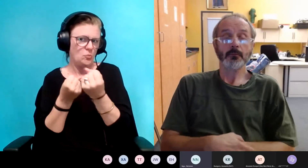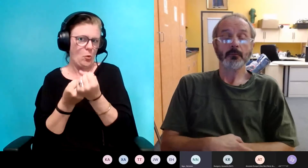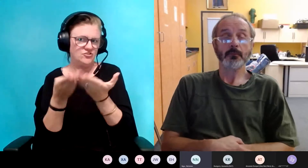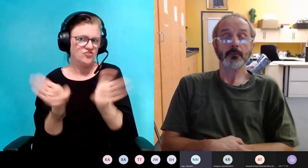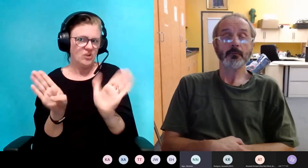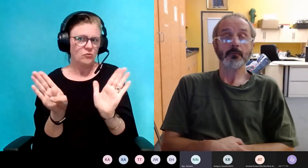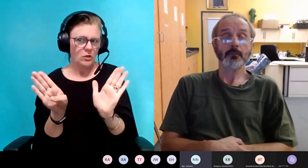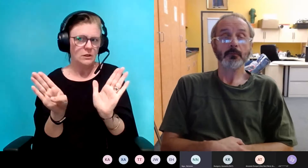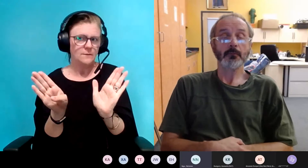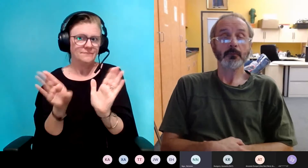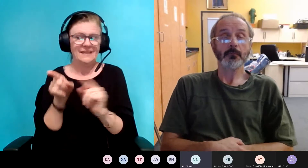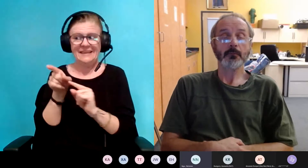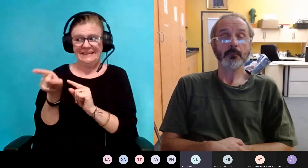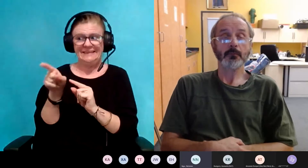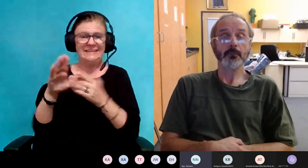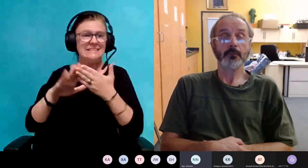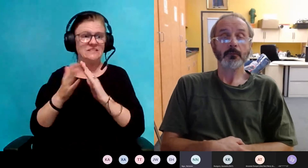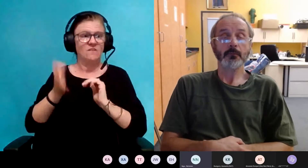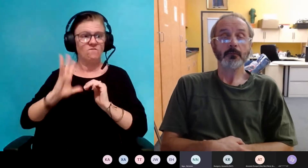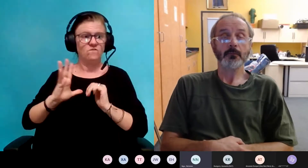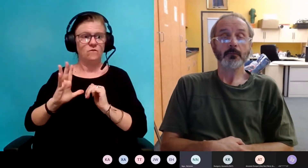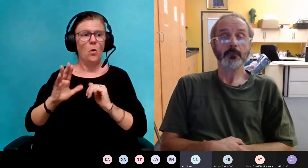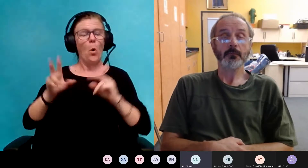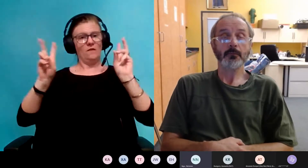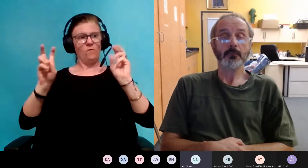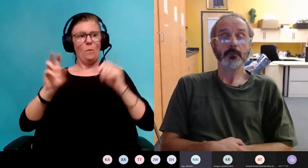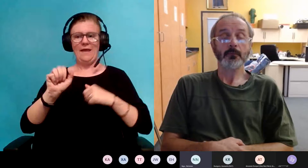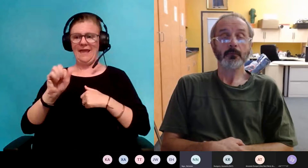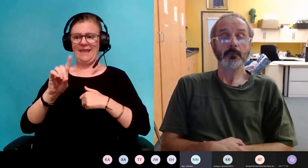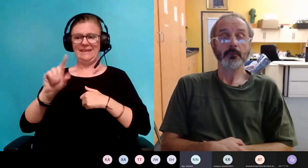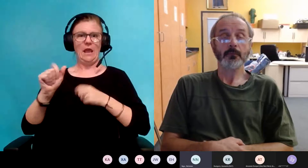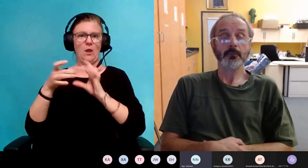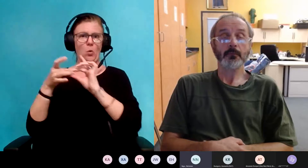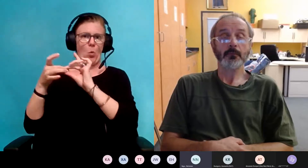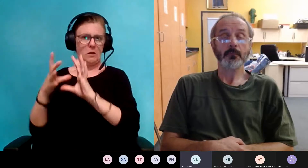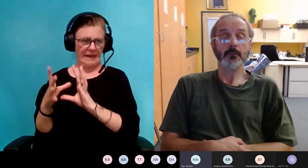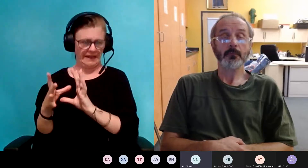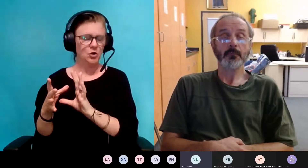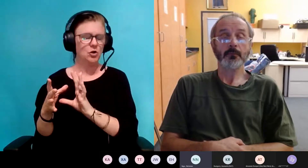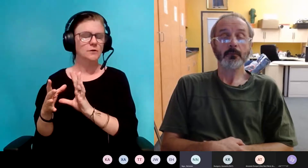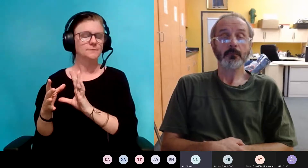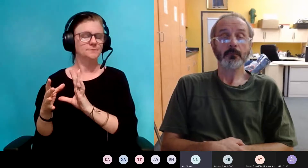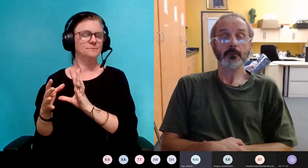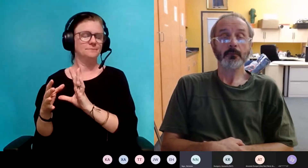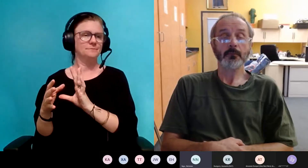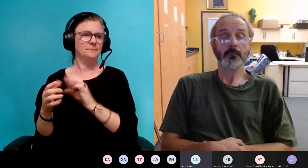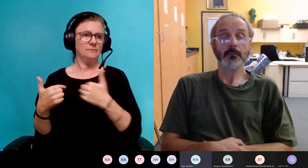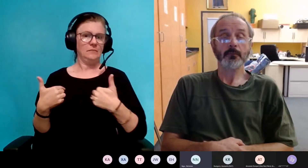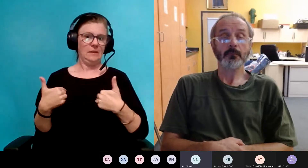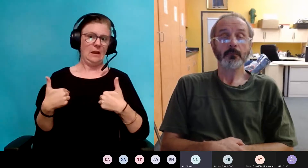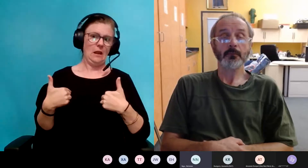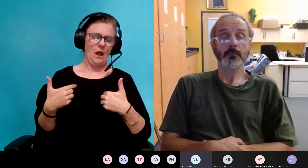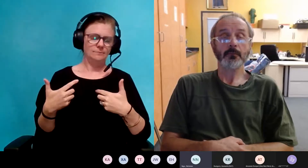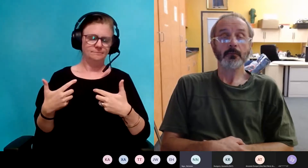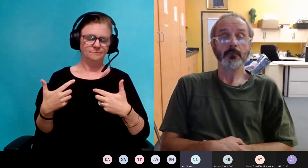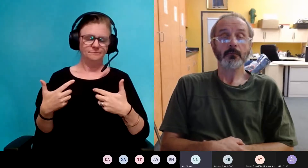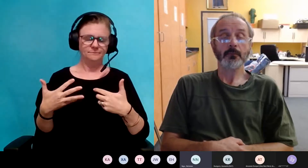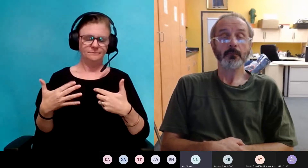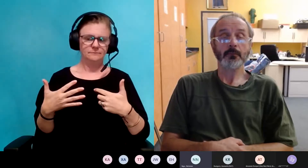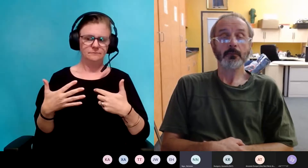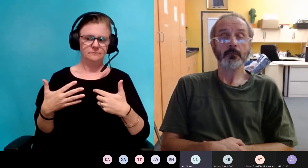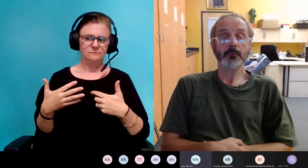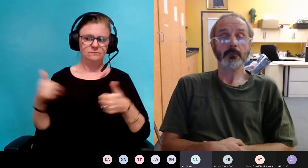general. He is the city's formal ADA Title II coordinator, and I'm, um, the person that